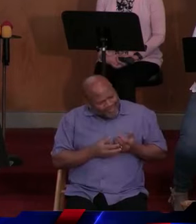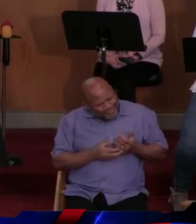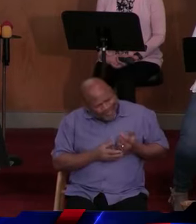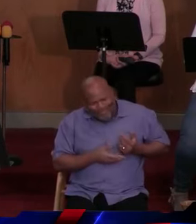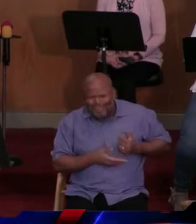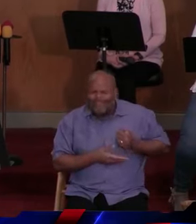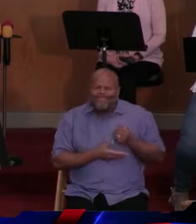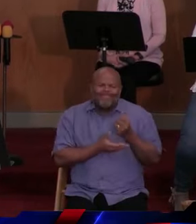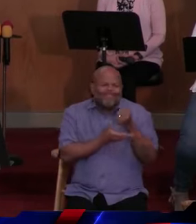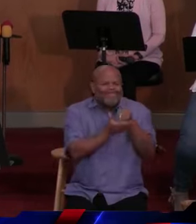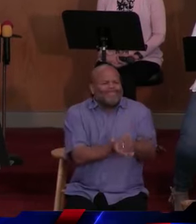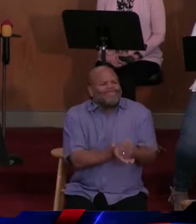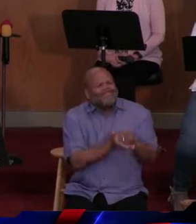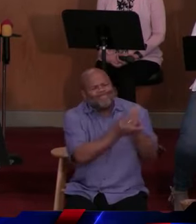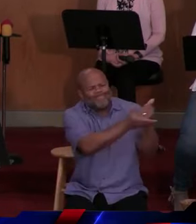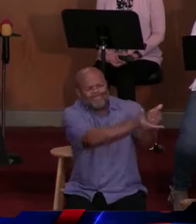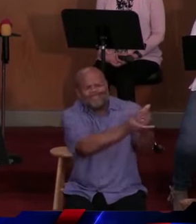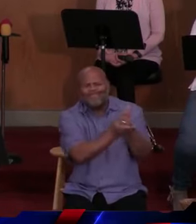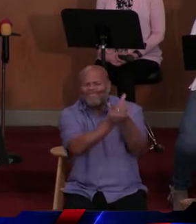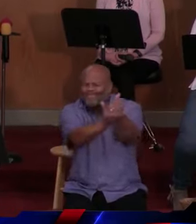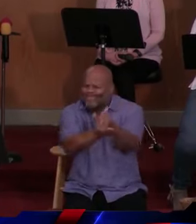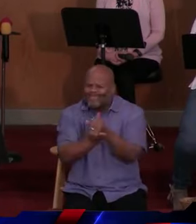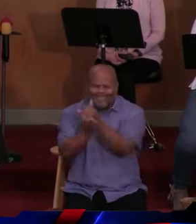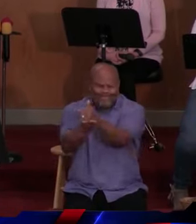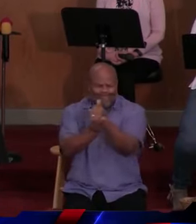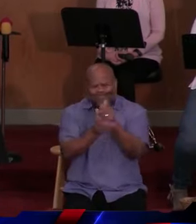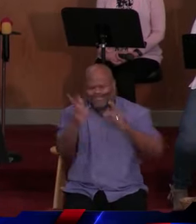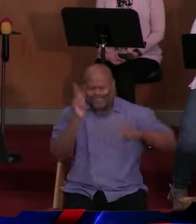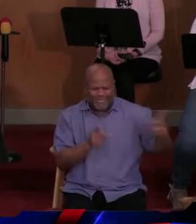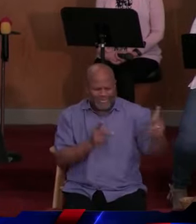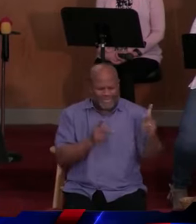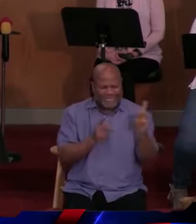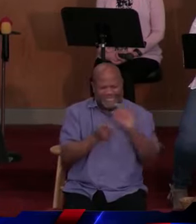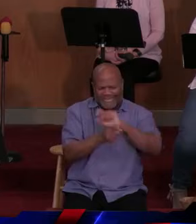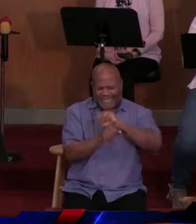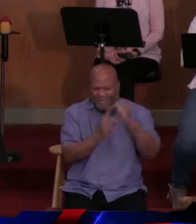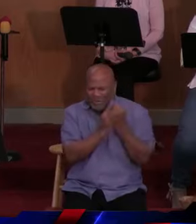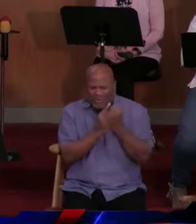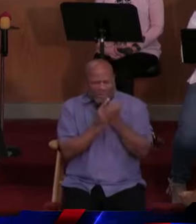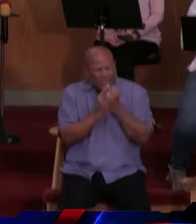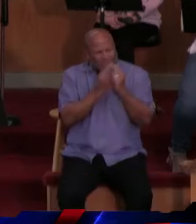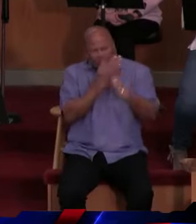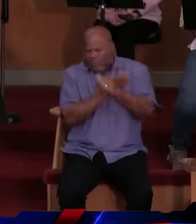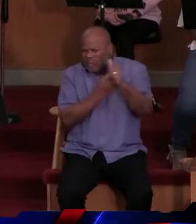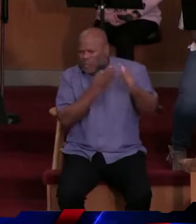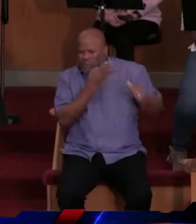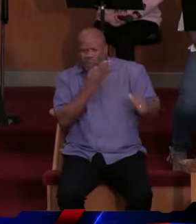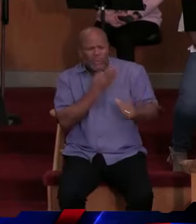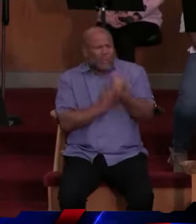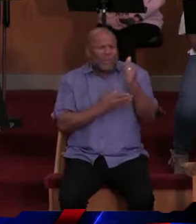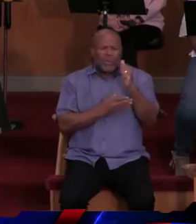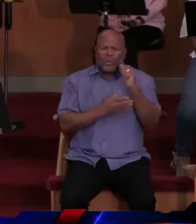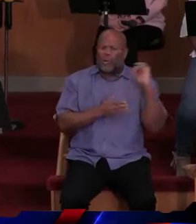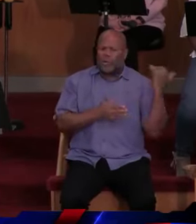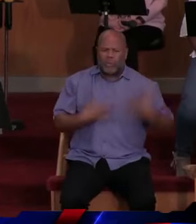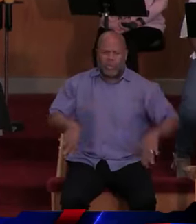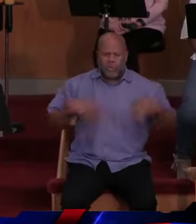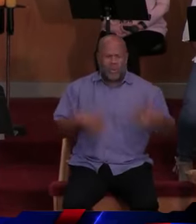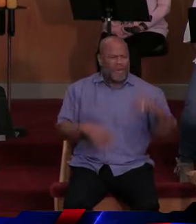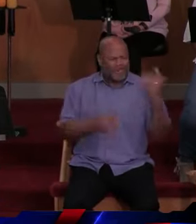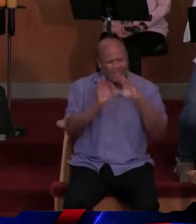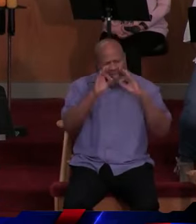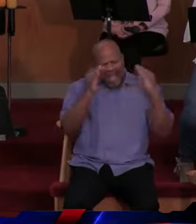help all of us that are in crisis, God. Father, every concern that we have, Lord God, concerning our families,